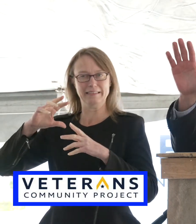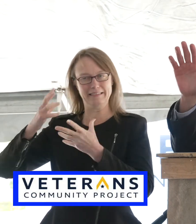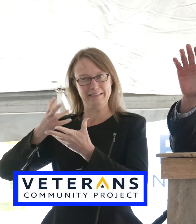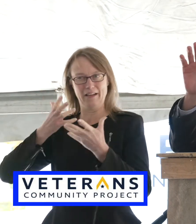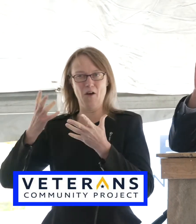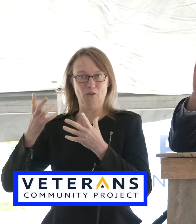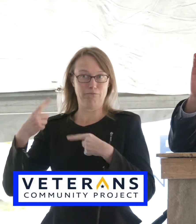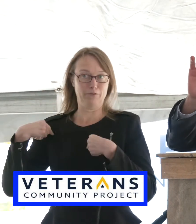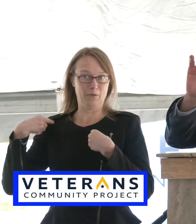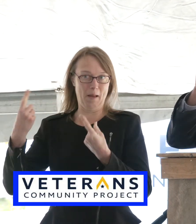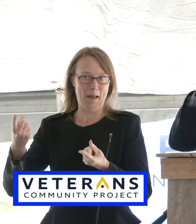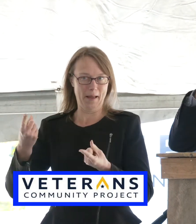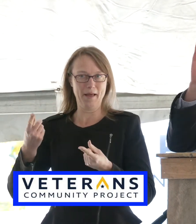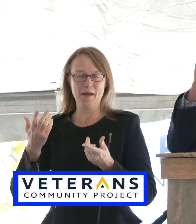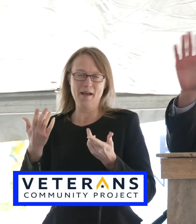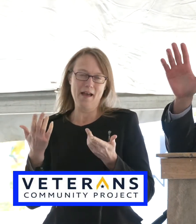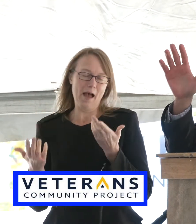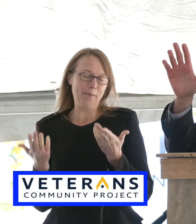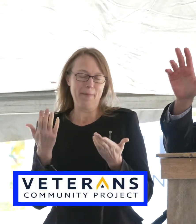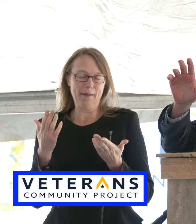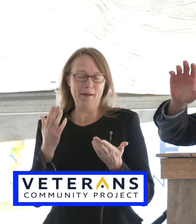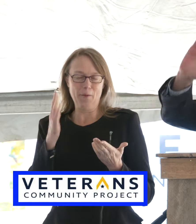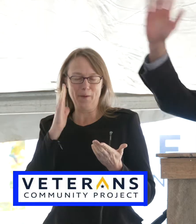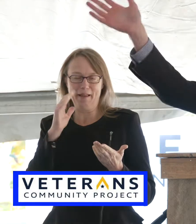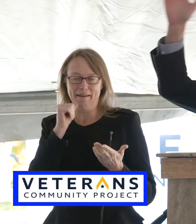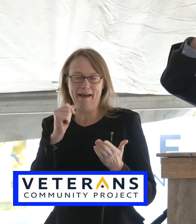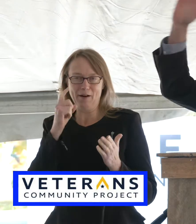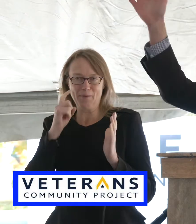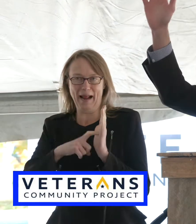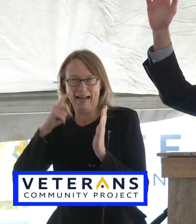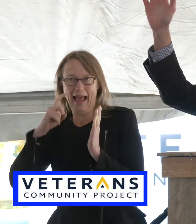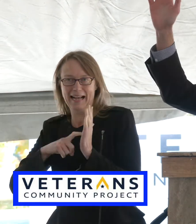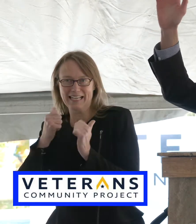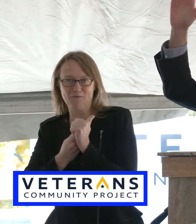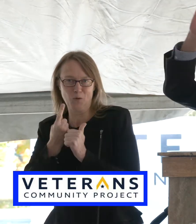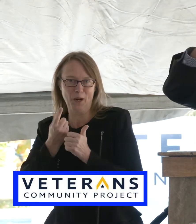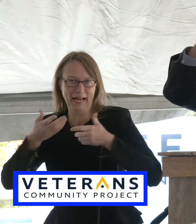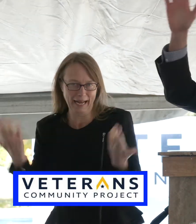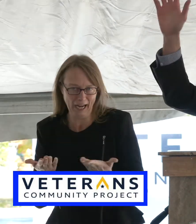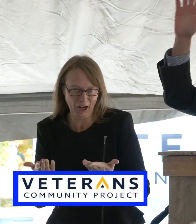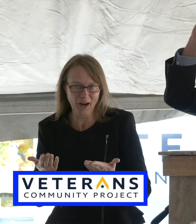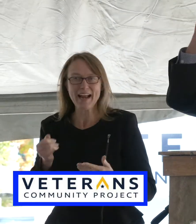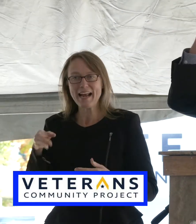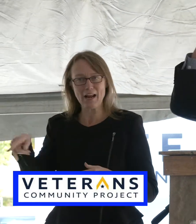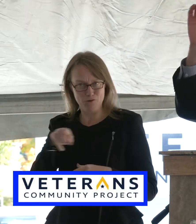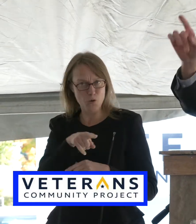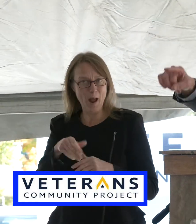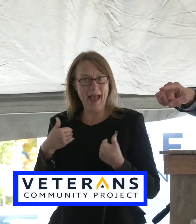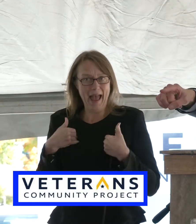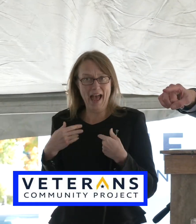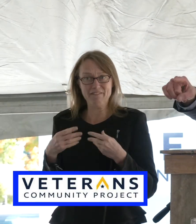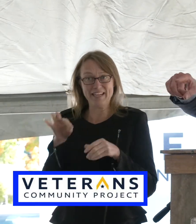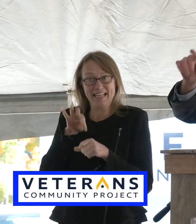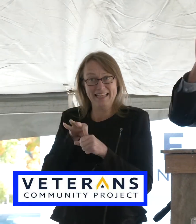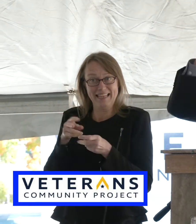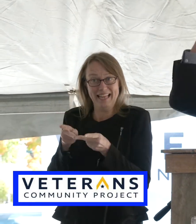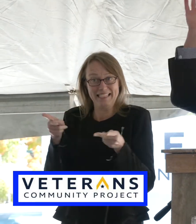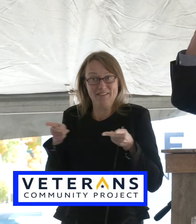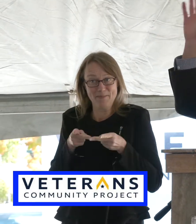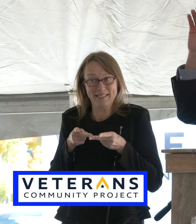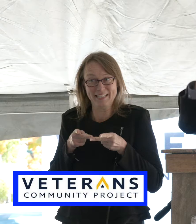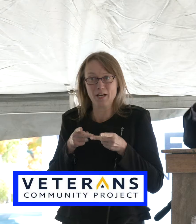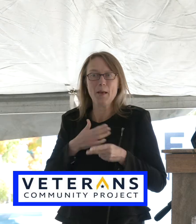I'll forget people. So if you're elected to something, wave like really big. Thank you. Including, yes,